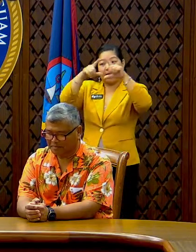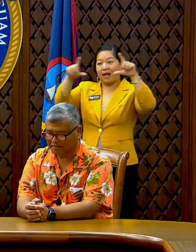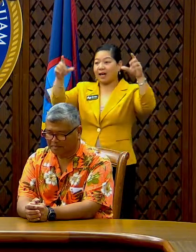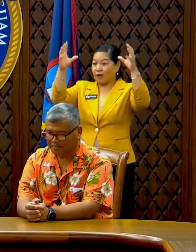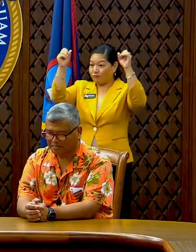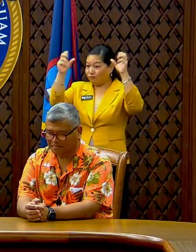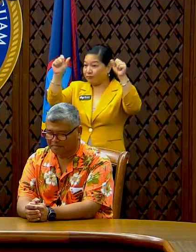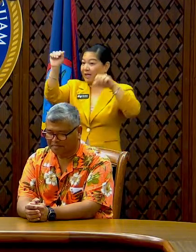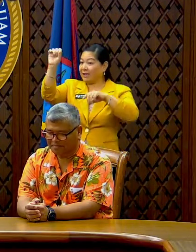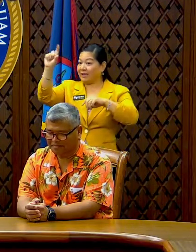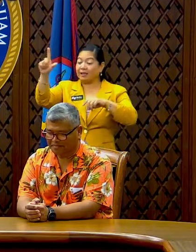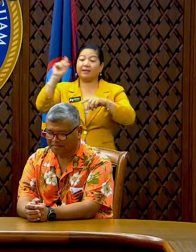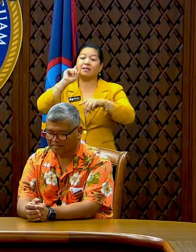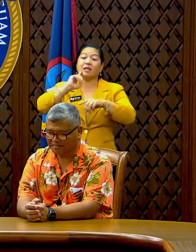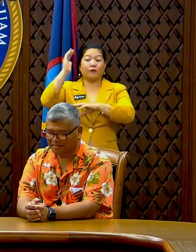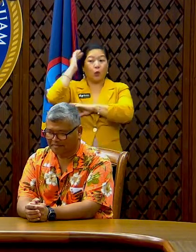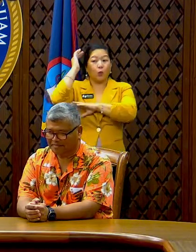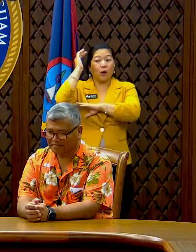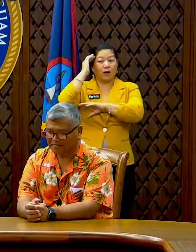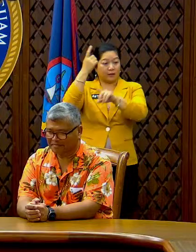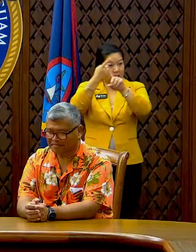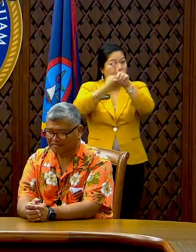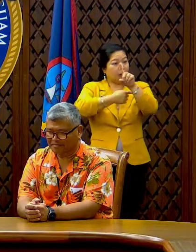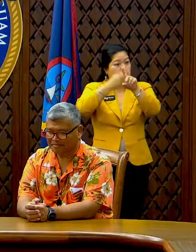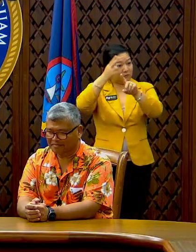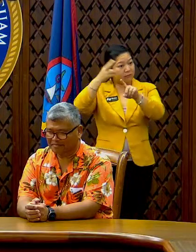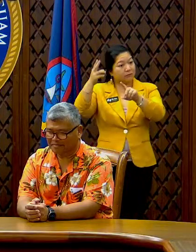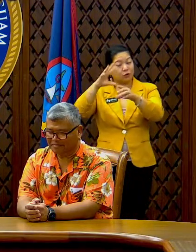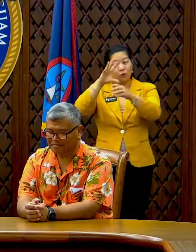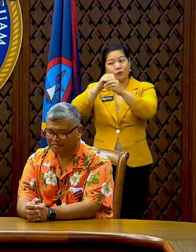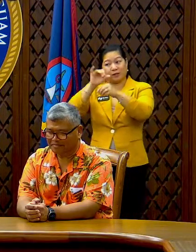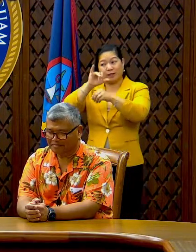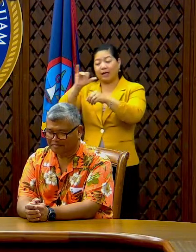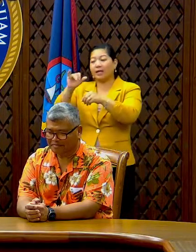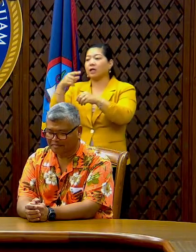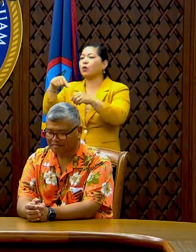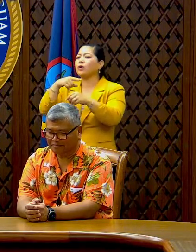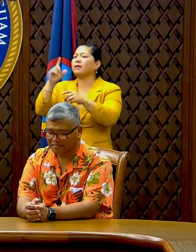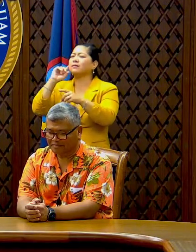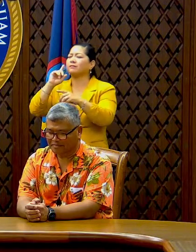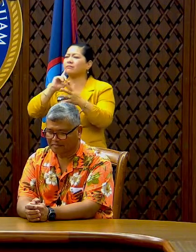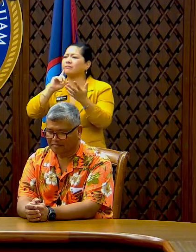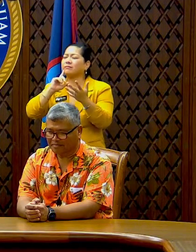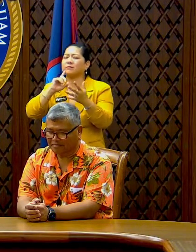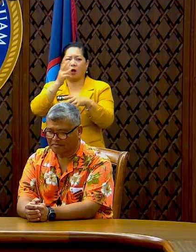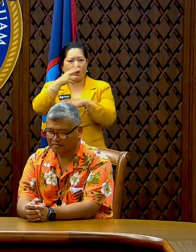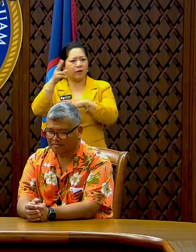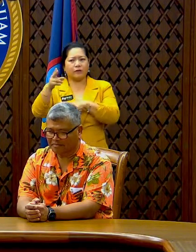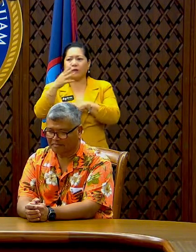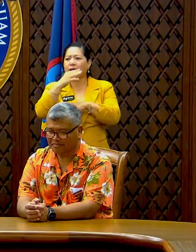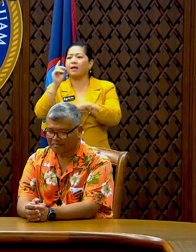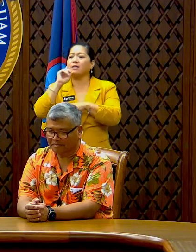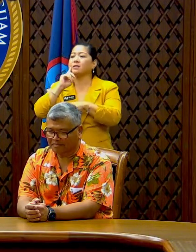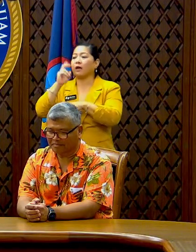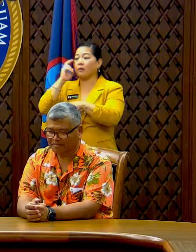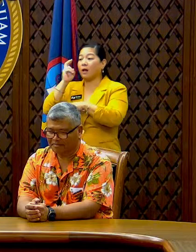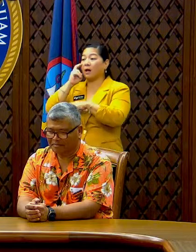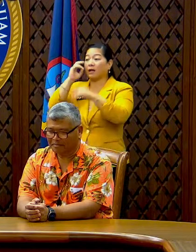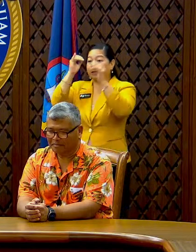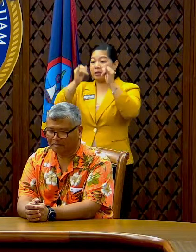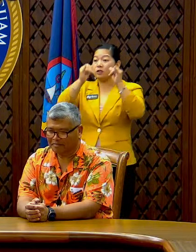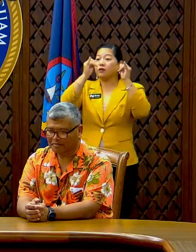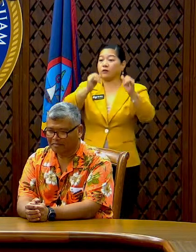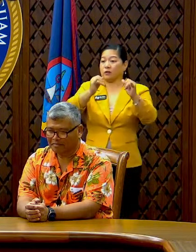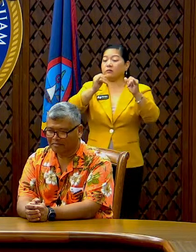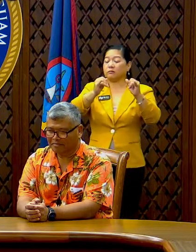Language, ASL, and Deaf Awareness Month. Whereas deaf, hard of hearing, and deaf-blind individuals